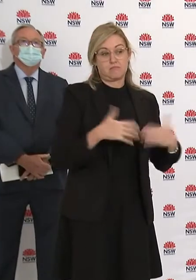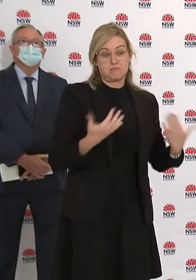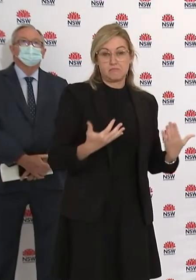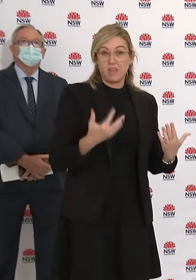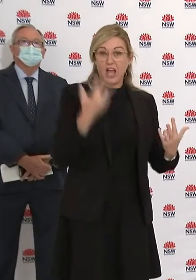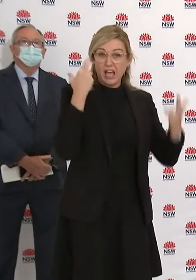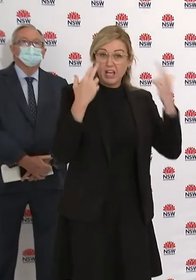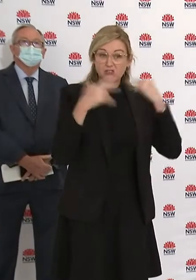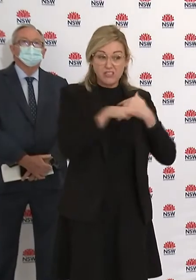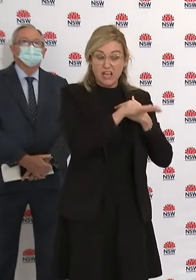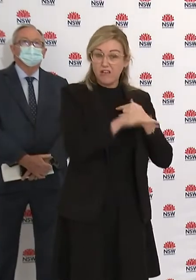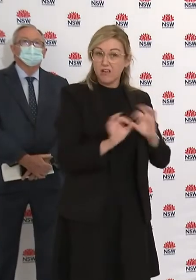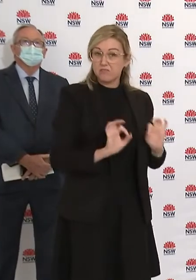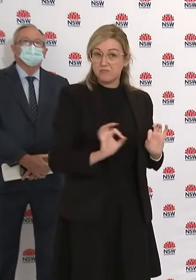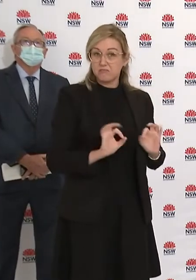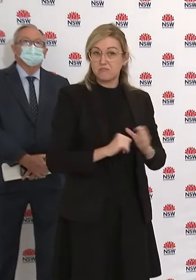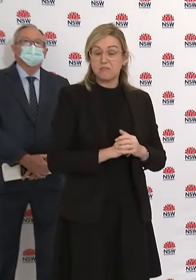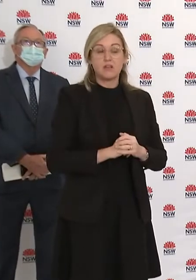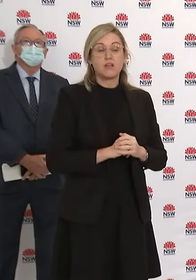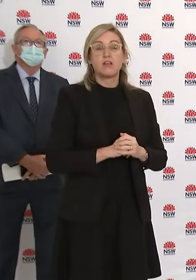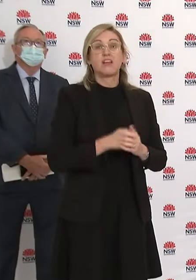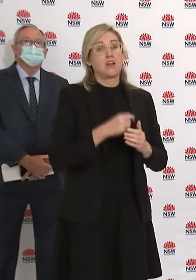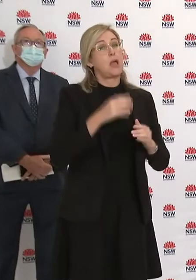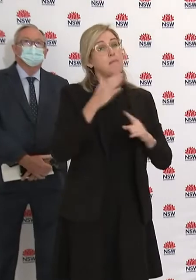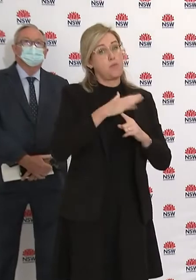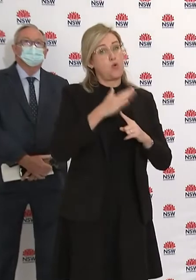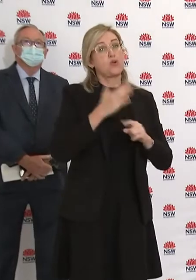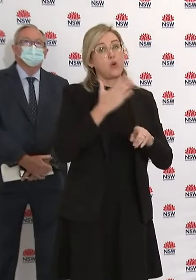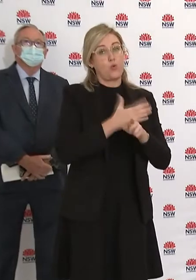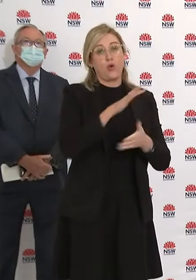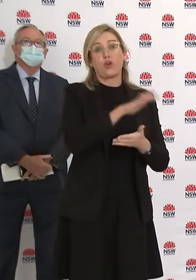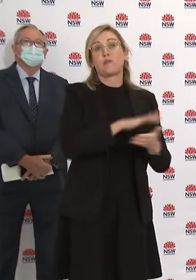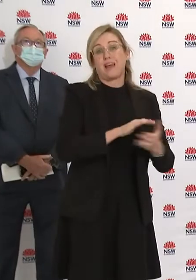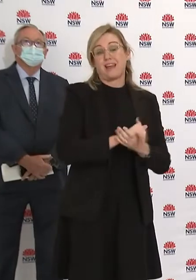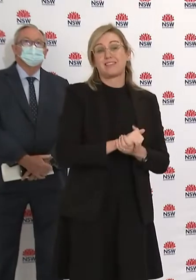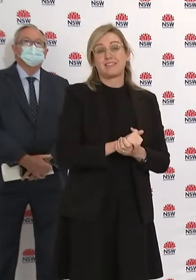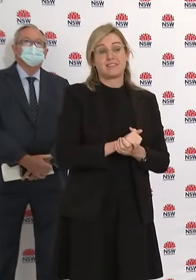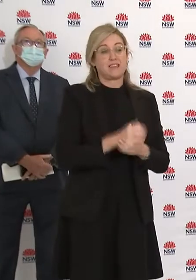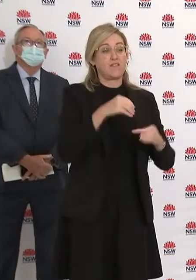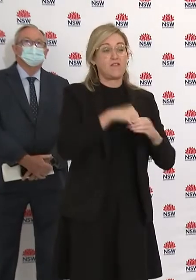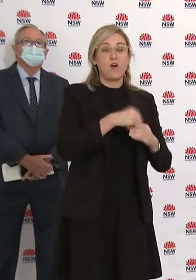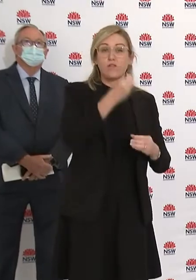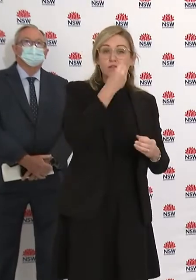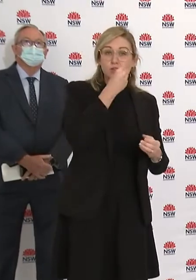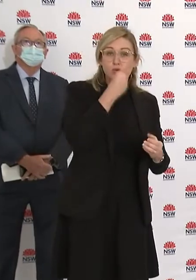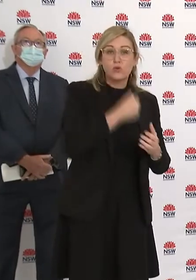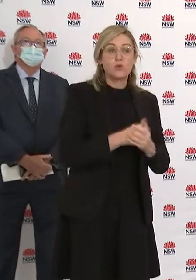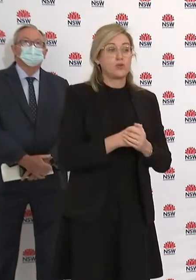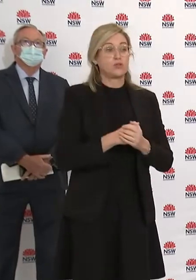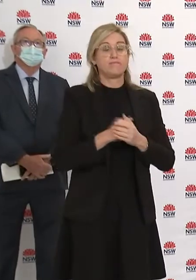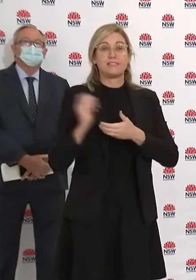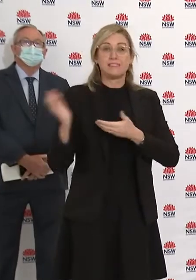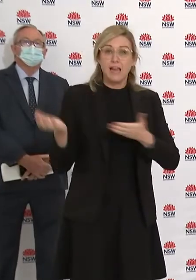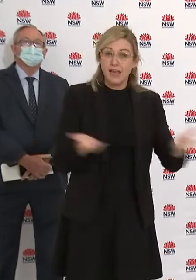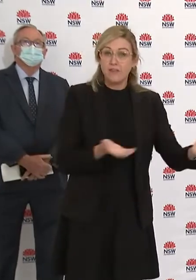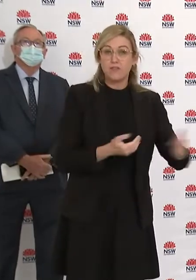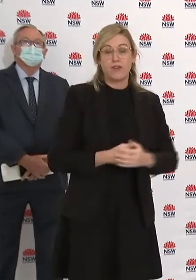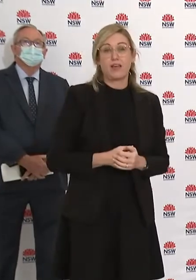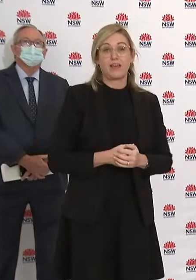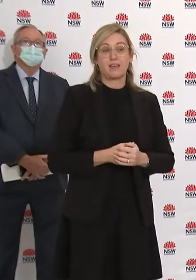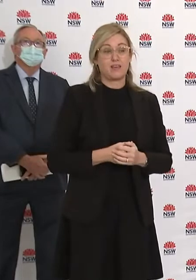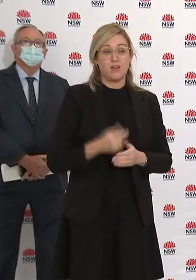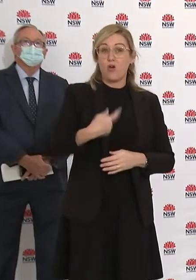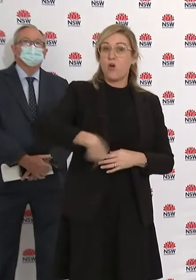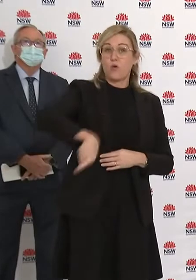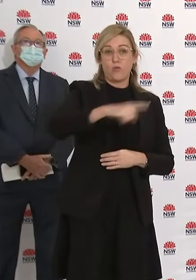premises. They're premises that actually put food on the table for people in Sydney. They're the people that keep